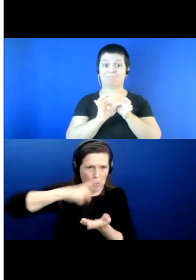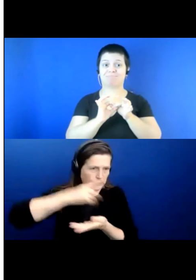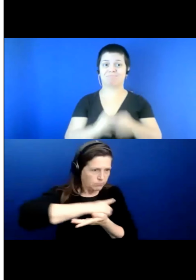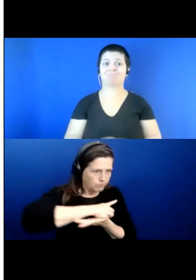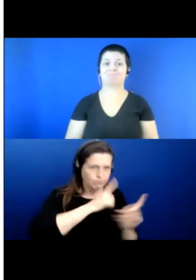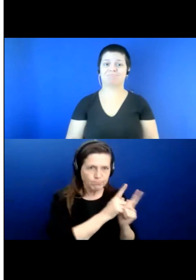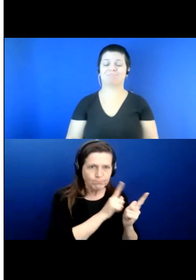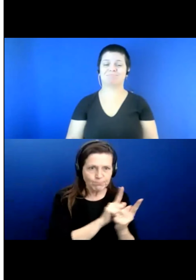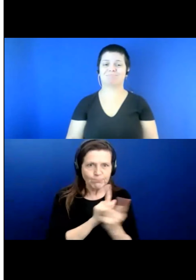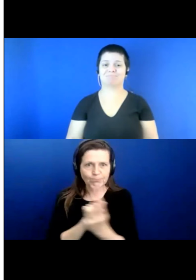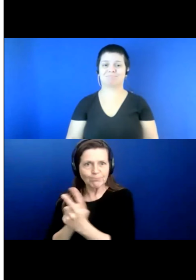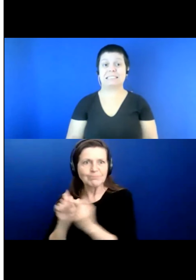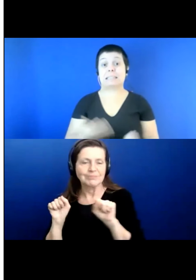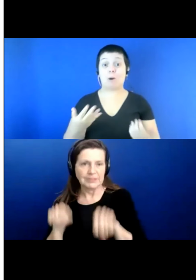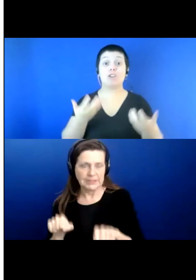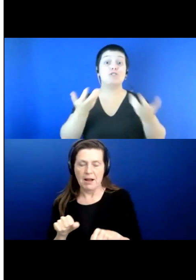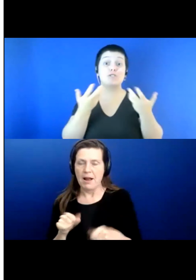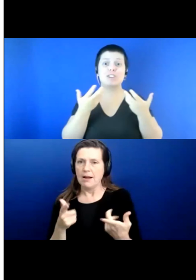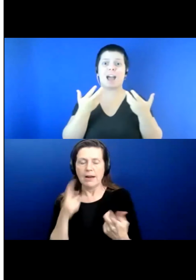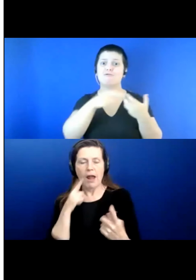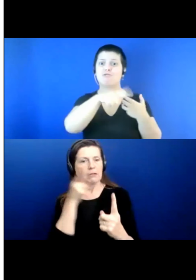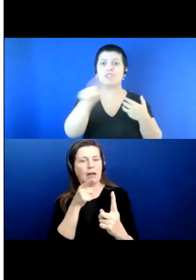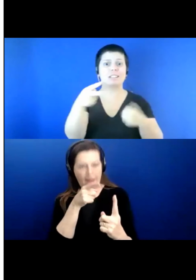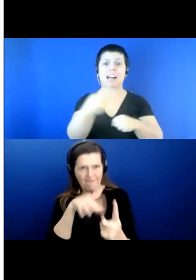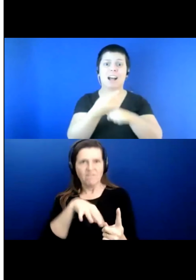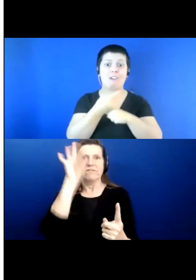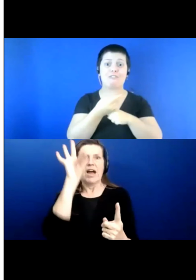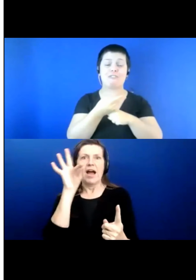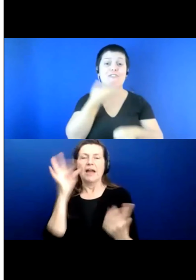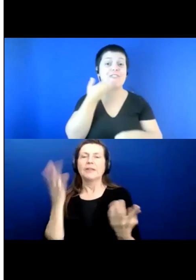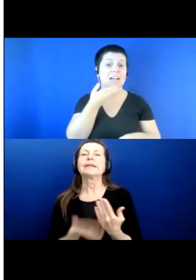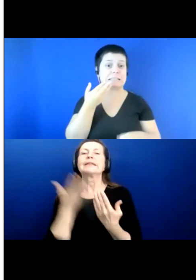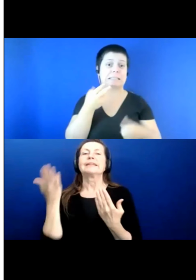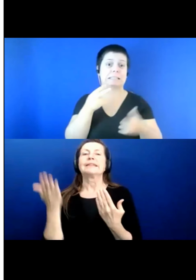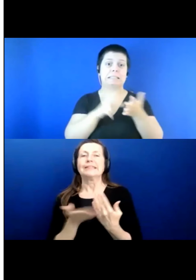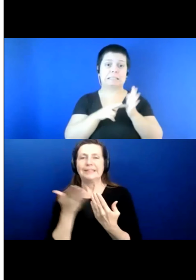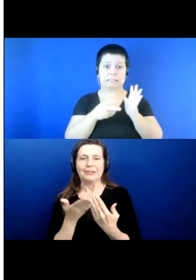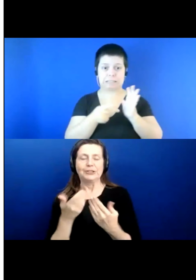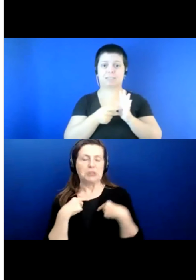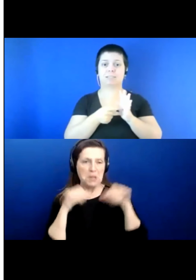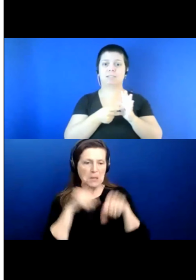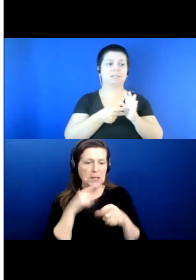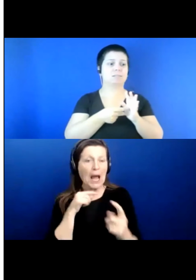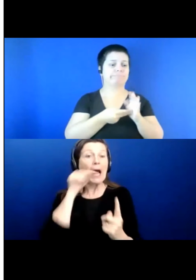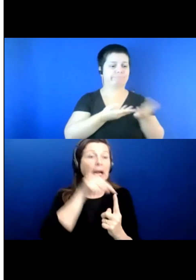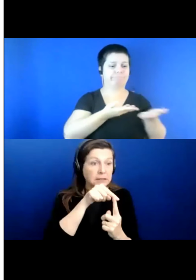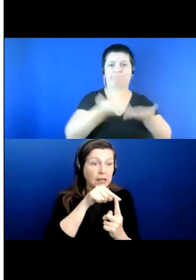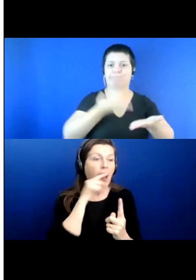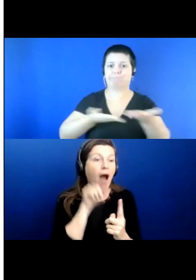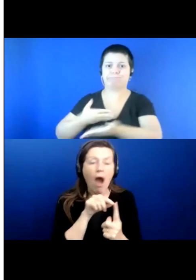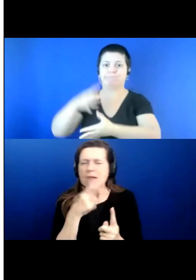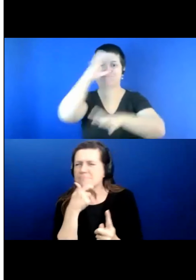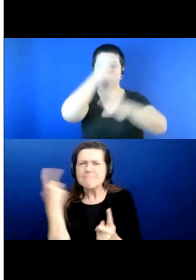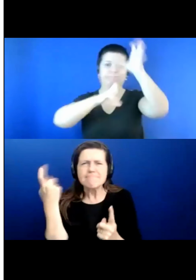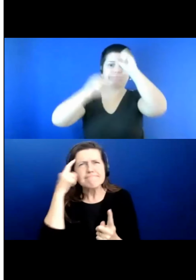be easy to find. It means, for example, growing exchange and learning from each other, identifying and